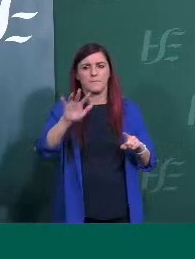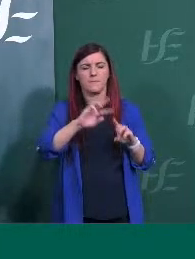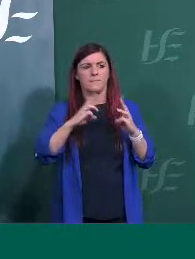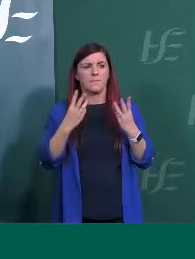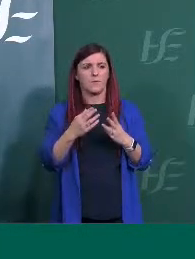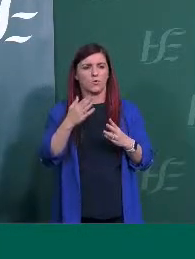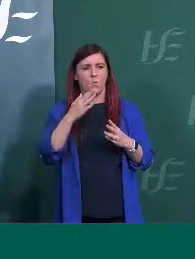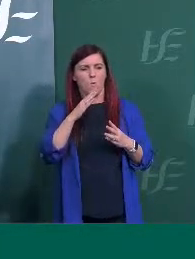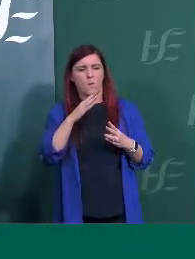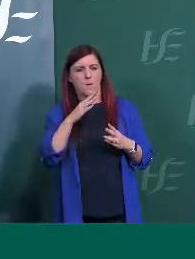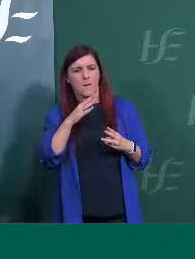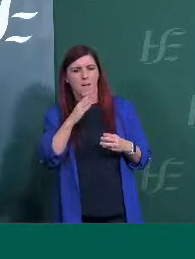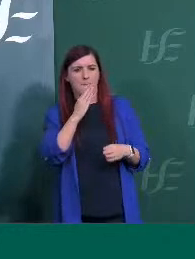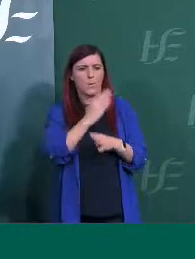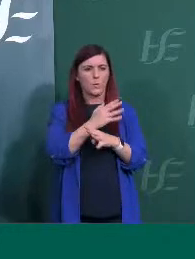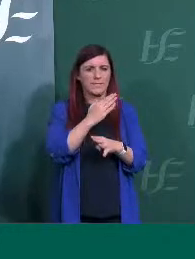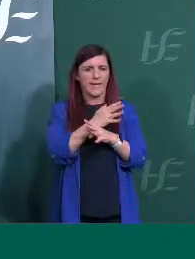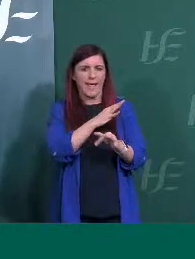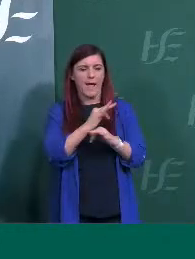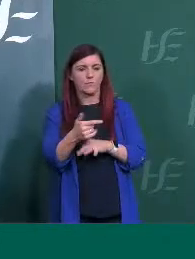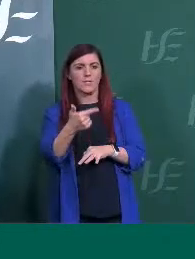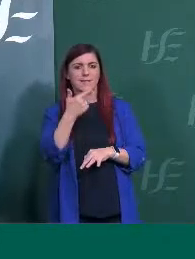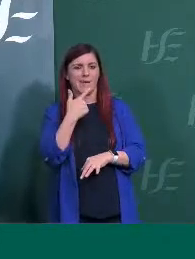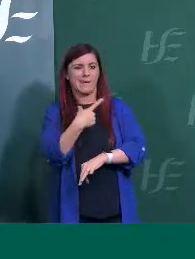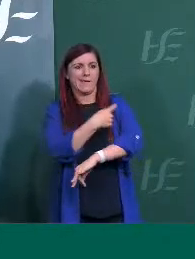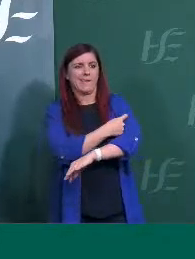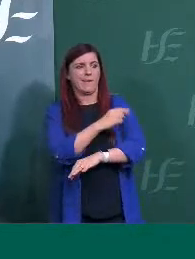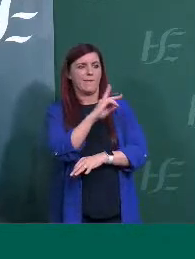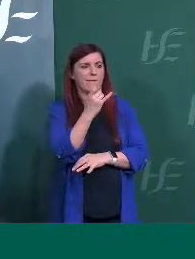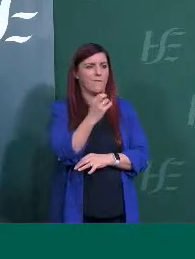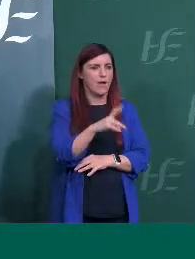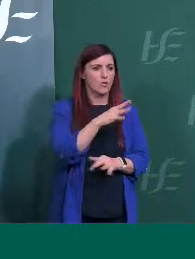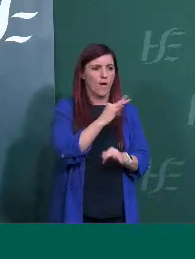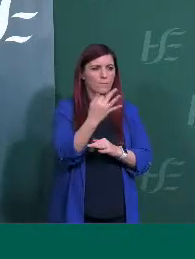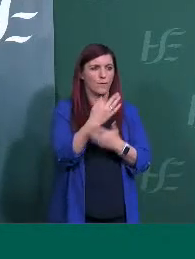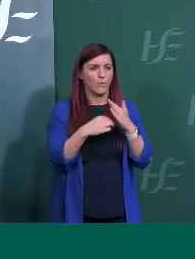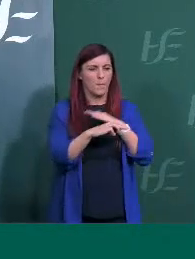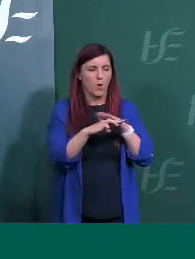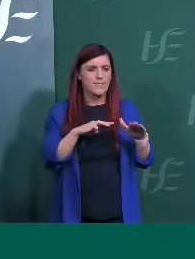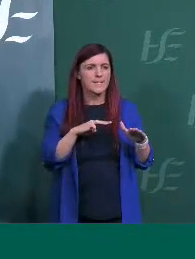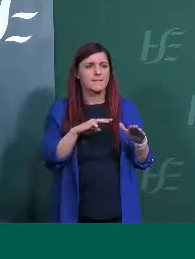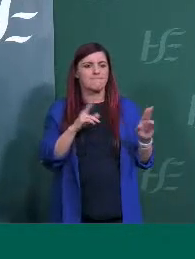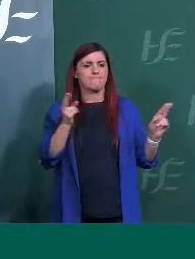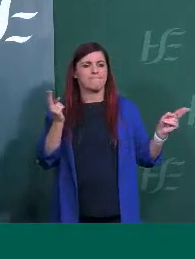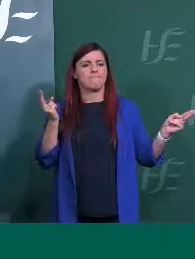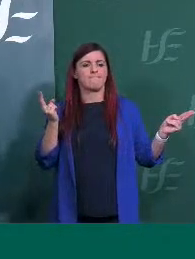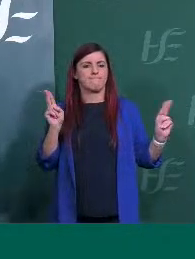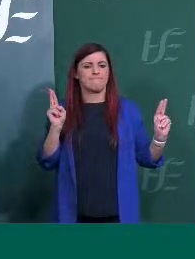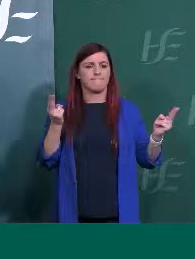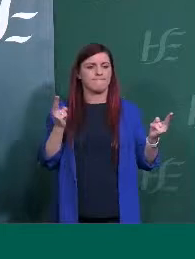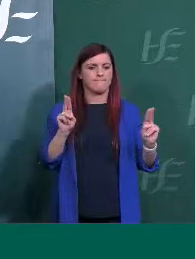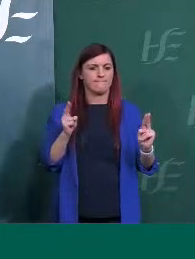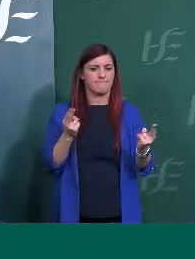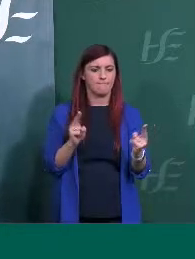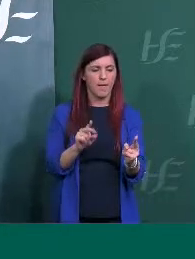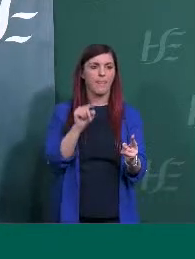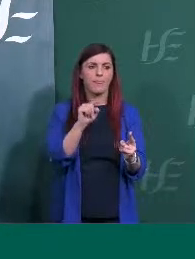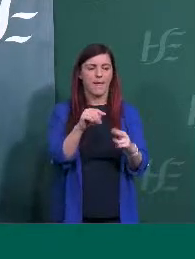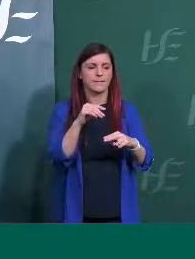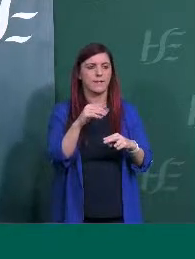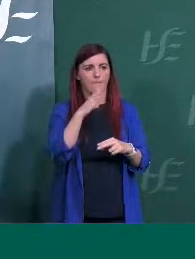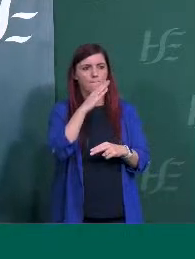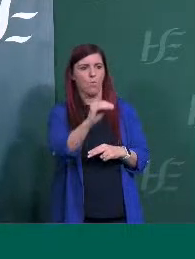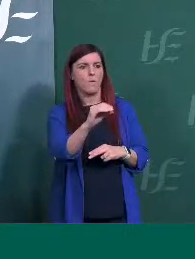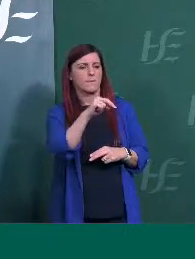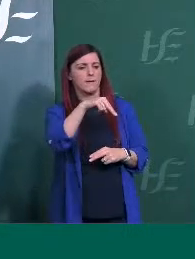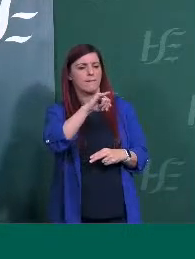immunity after the second dose of the Pfizer vaccine happening after a number of months, and again, which informed the NIAC decision to roll out this booster